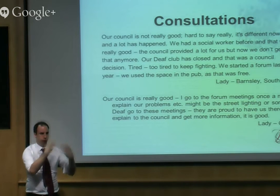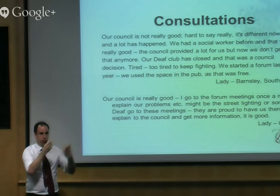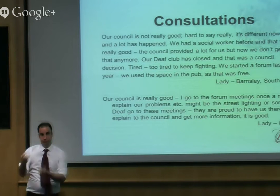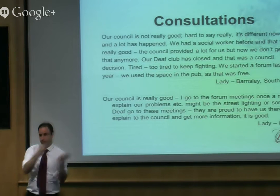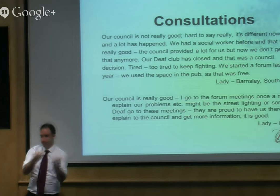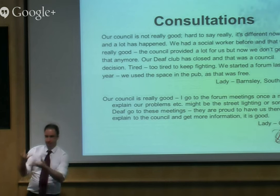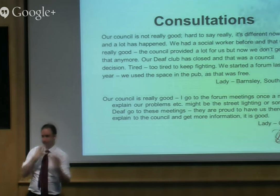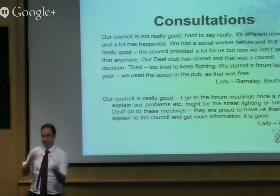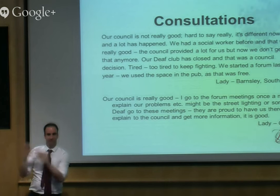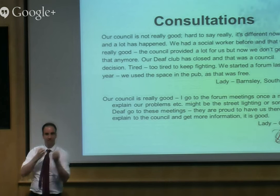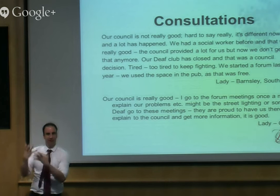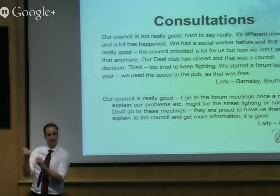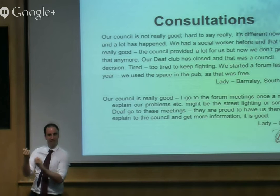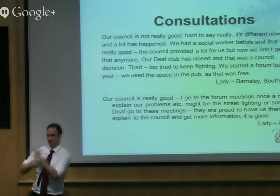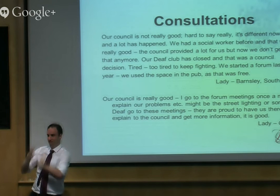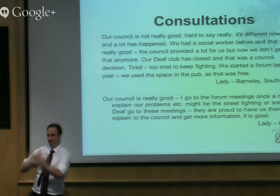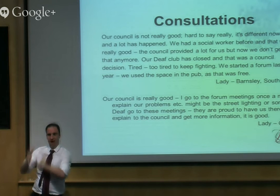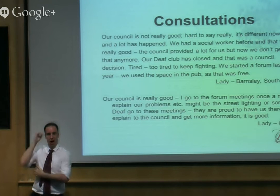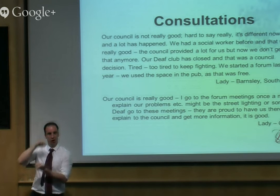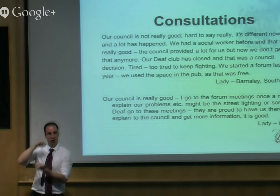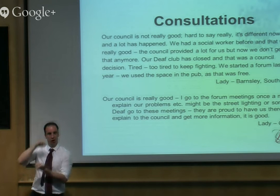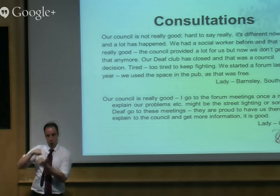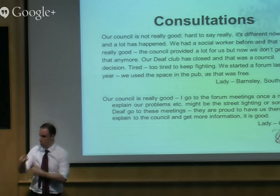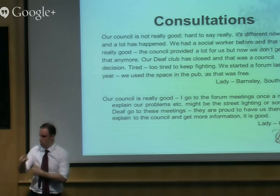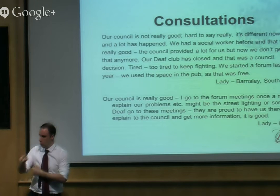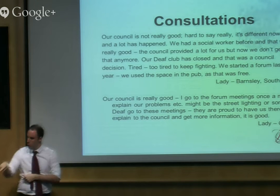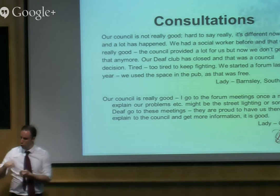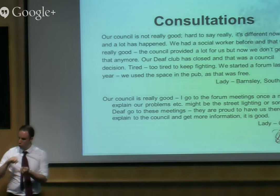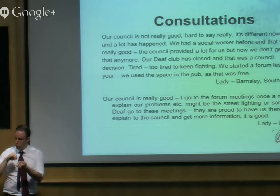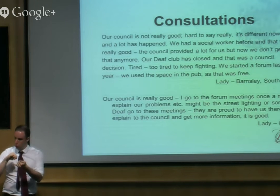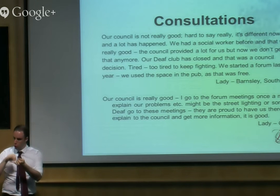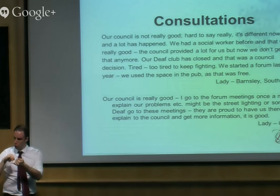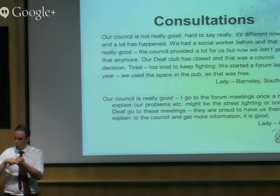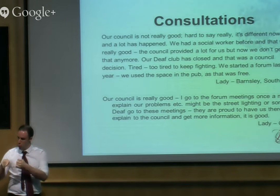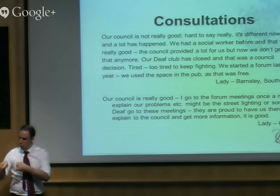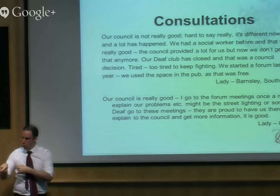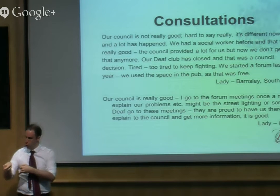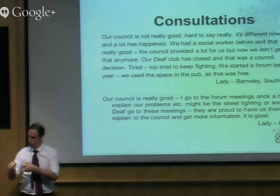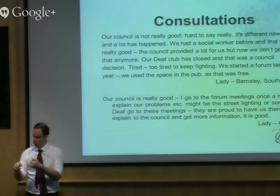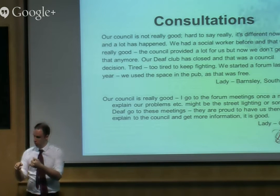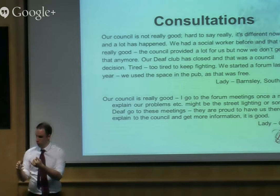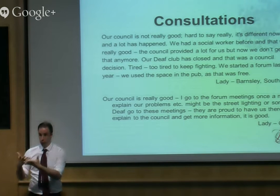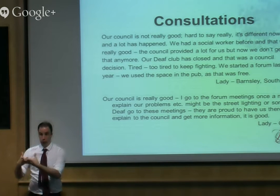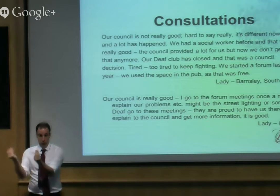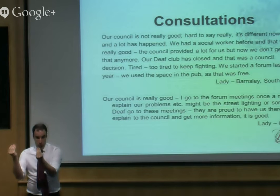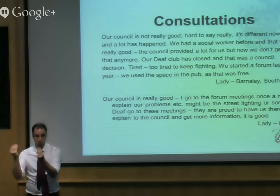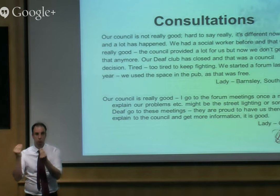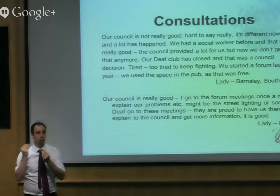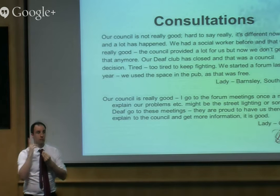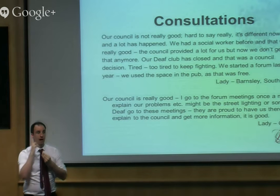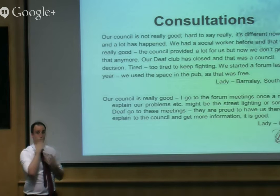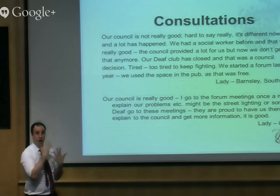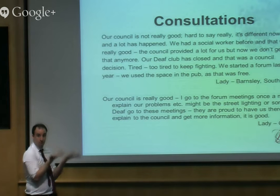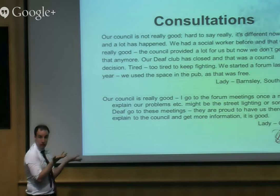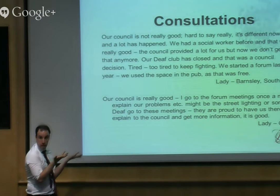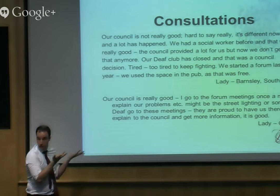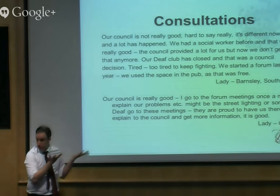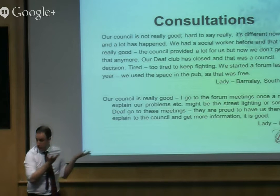And so basically that before they had a social worker that was really good, would know that they were there, would come to speak to them, explain all of the